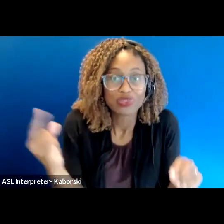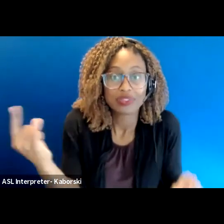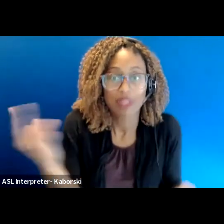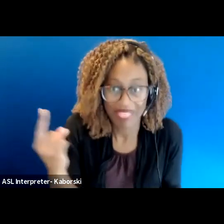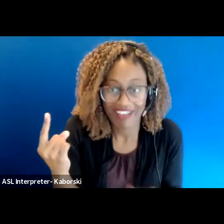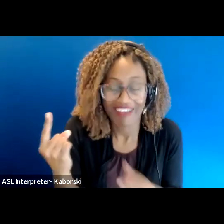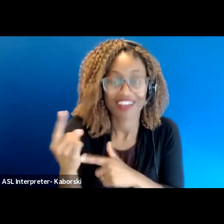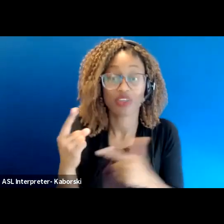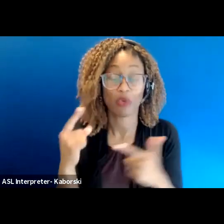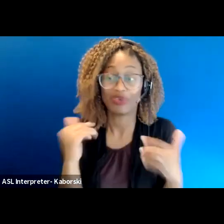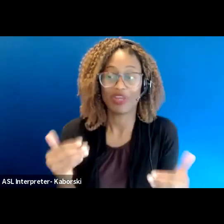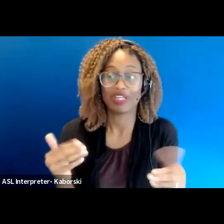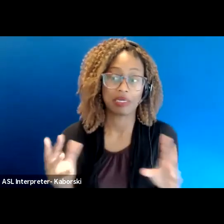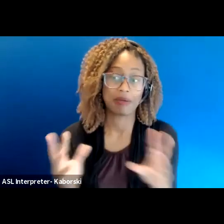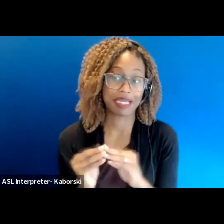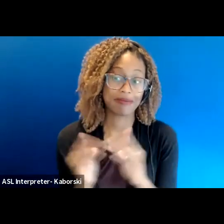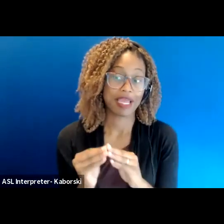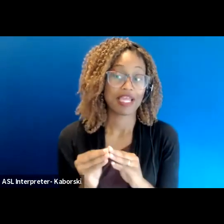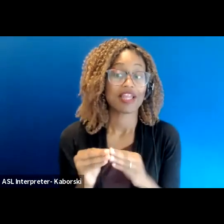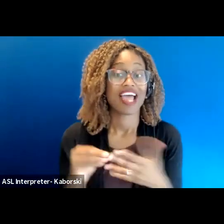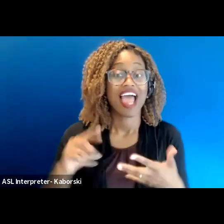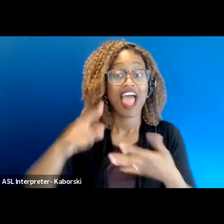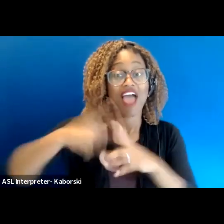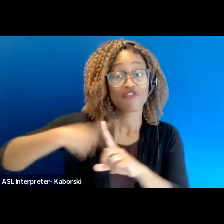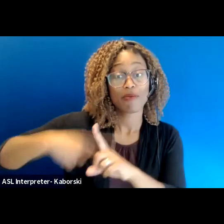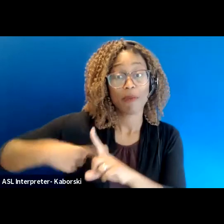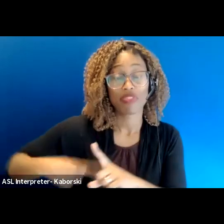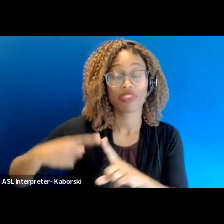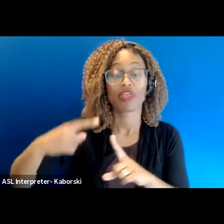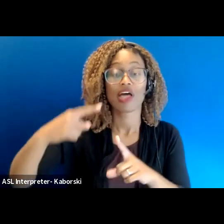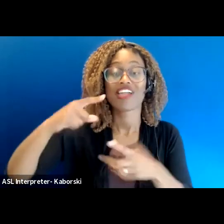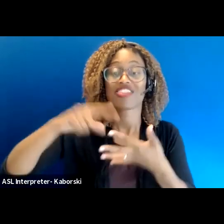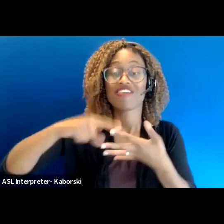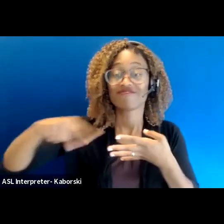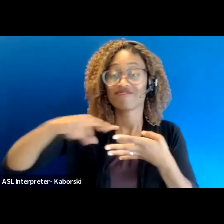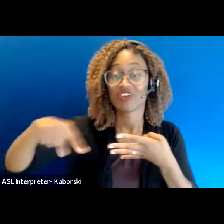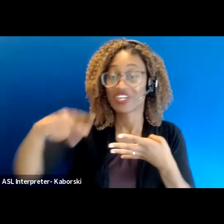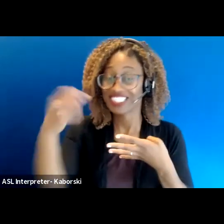kept meeting every first Saturday of the month.